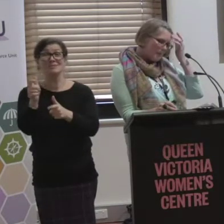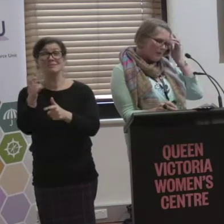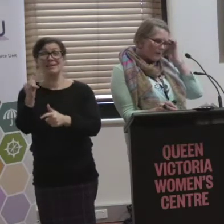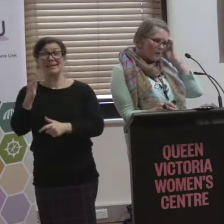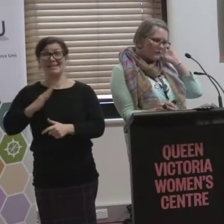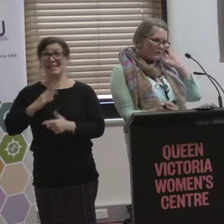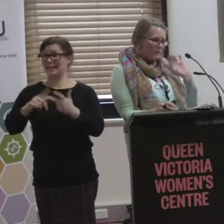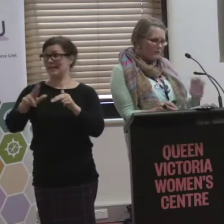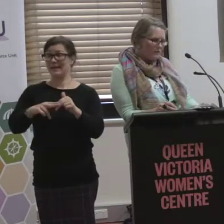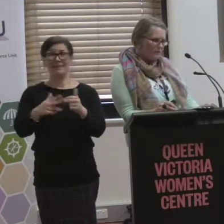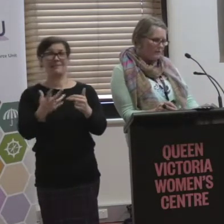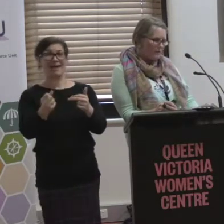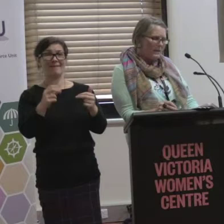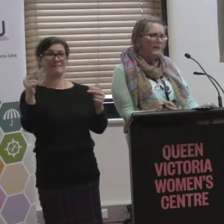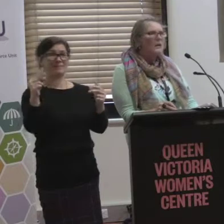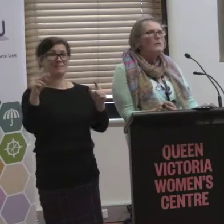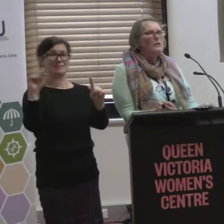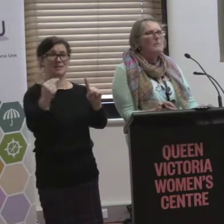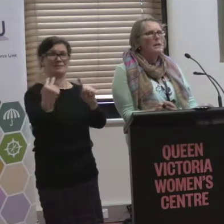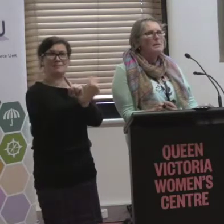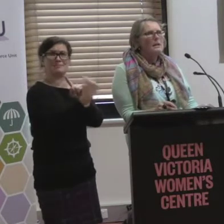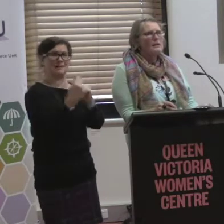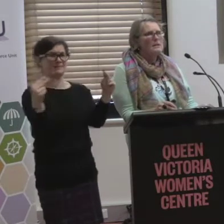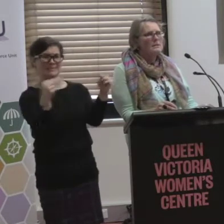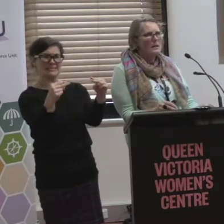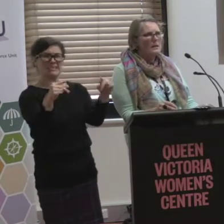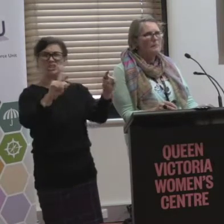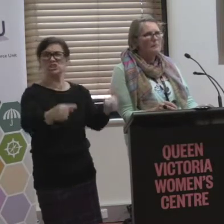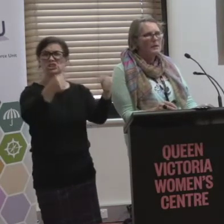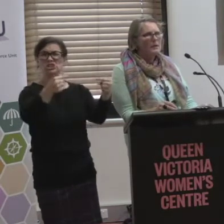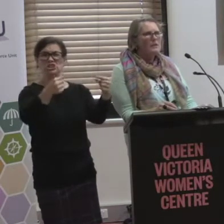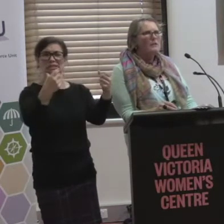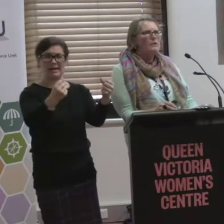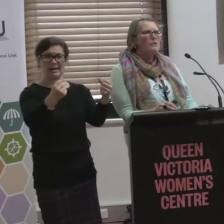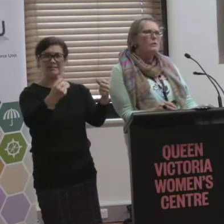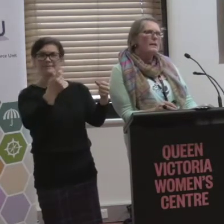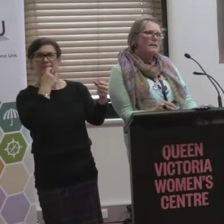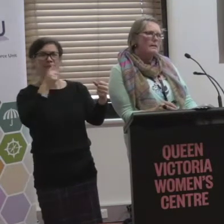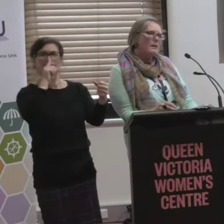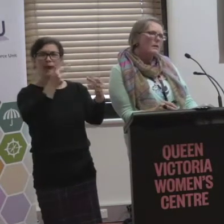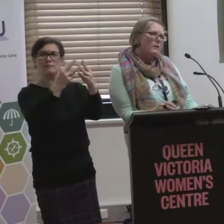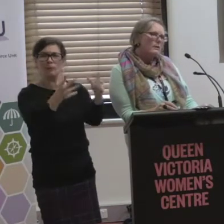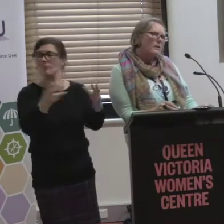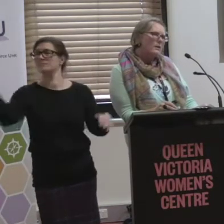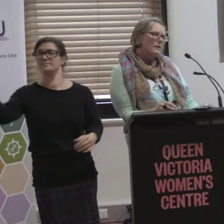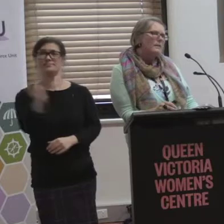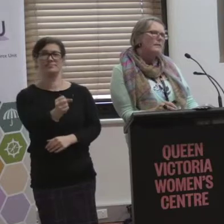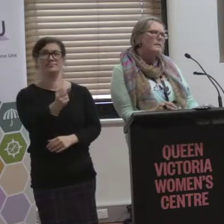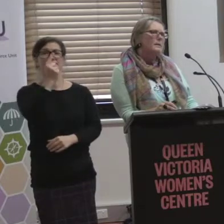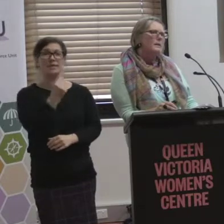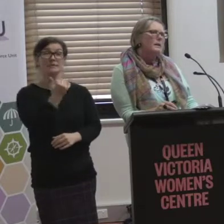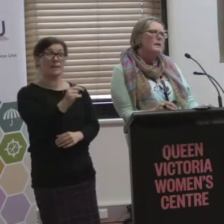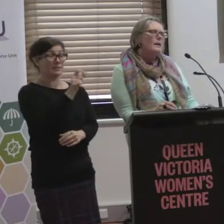that can't be resolved in a less restrictive manner. So it may be that the individual has a severe